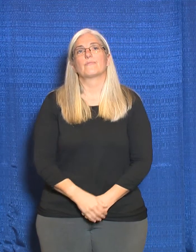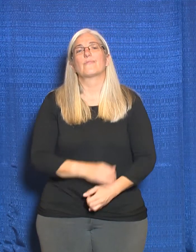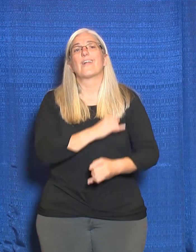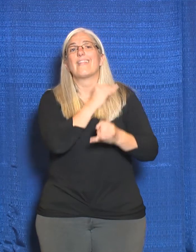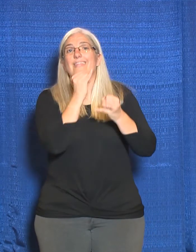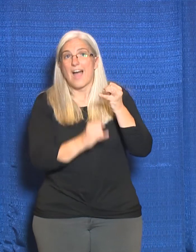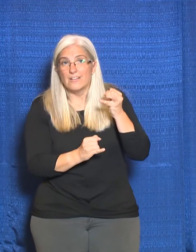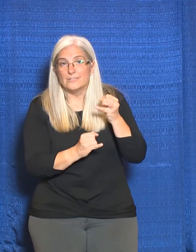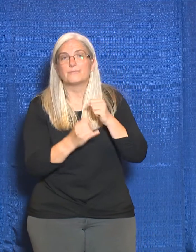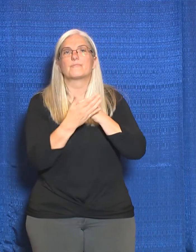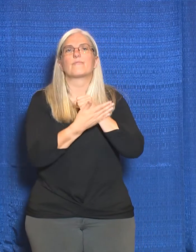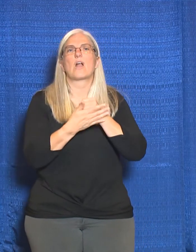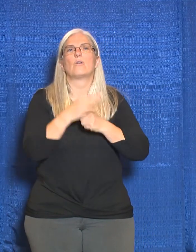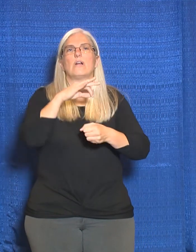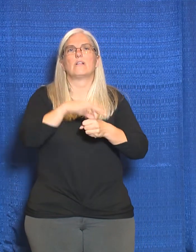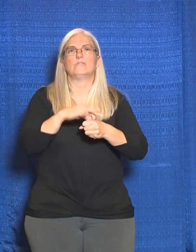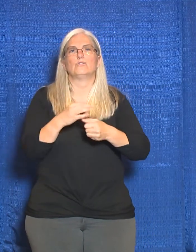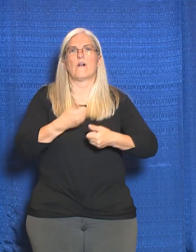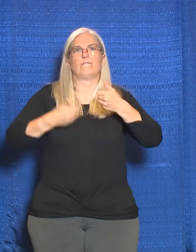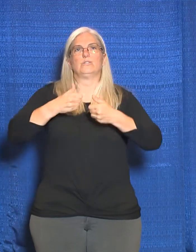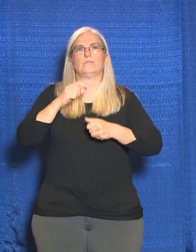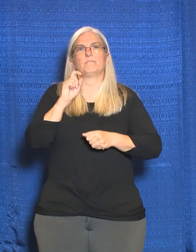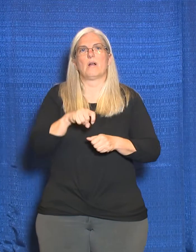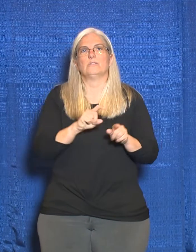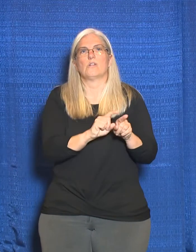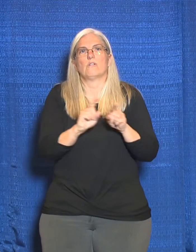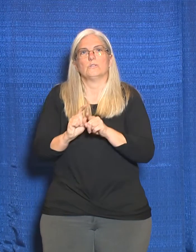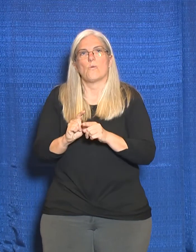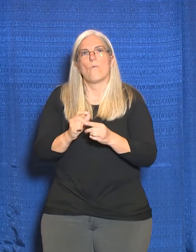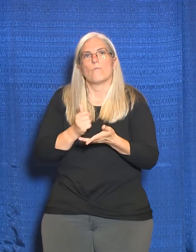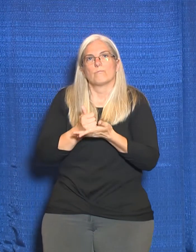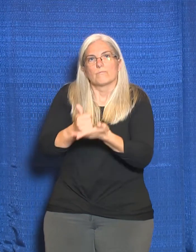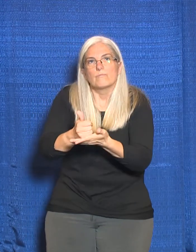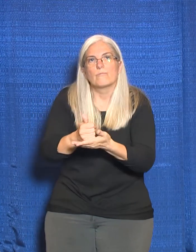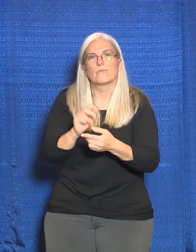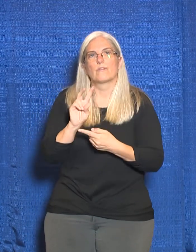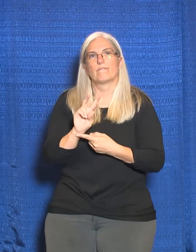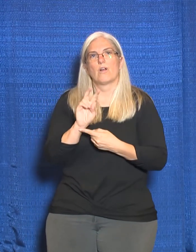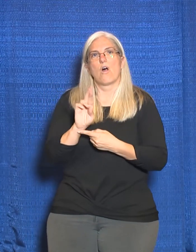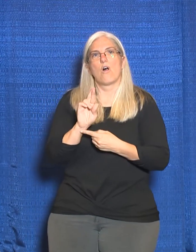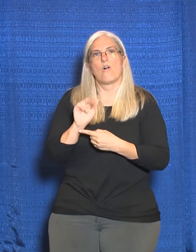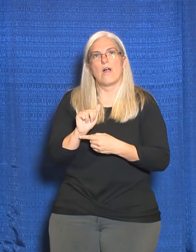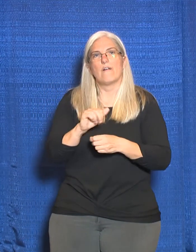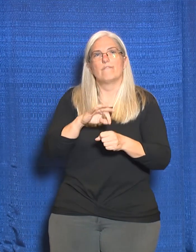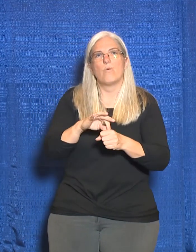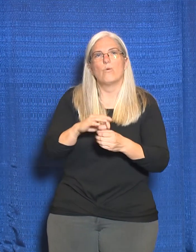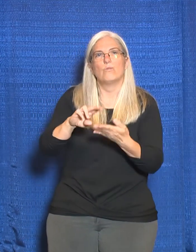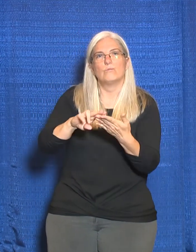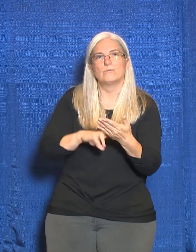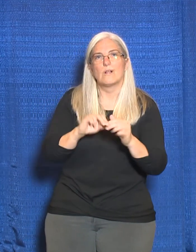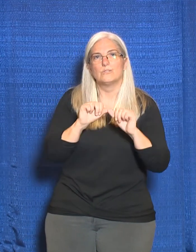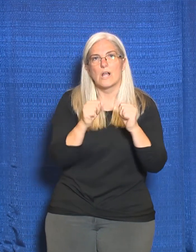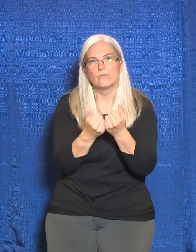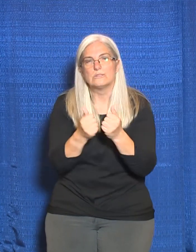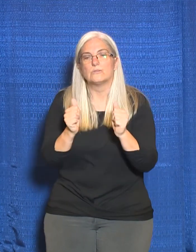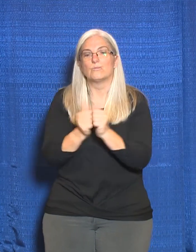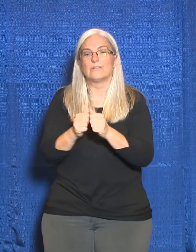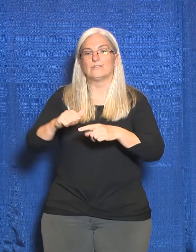Lastly, county elections officials must assist VRAs with training upon requests.